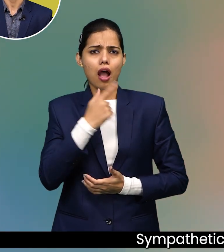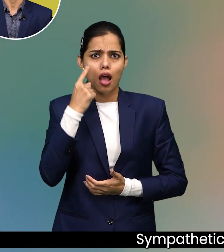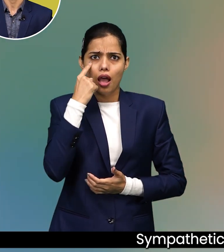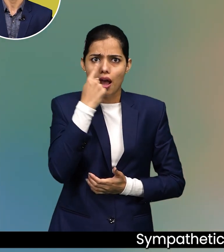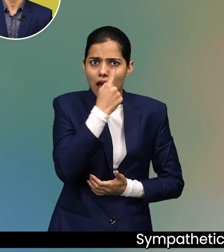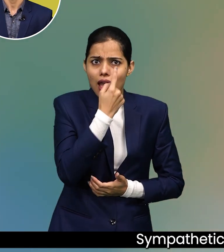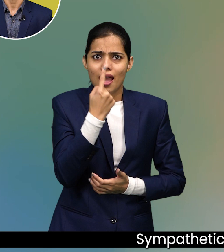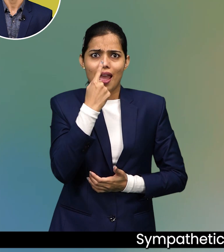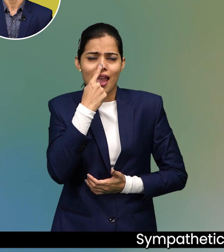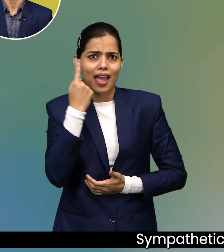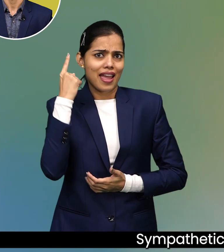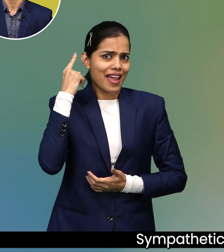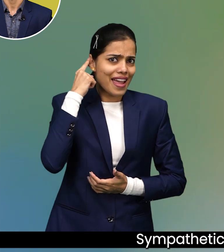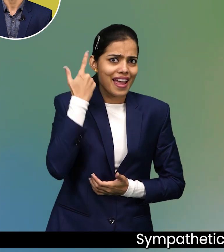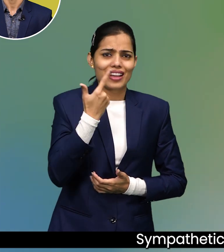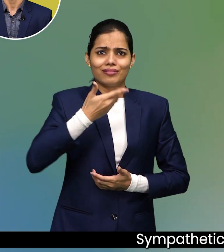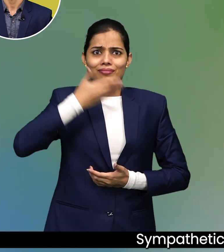Sympathetic nervous system,